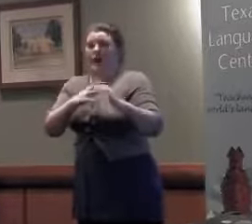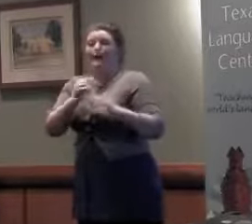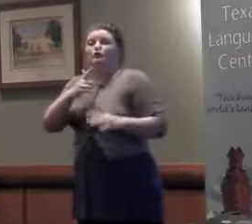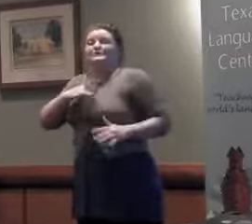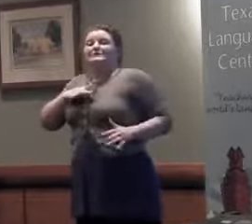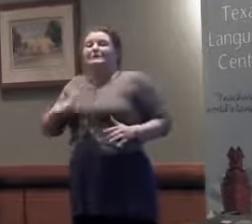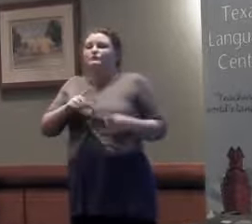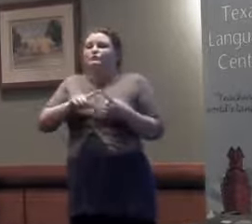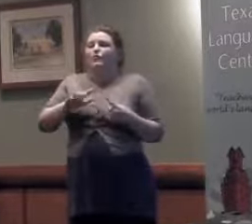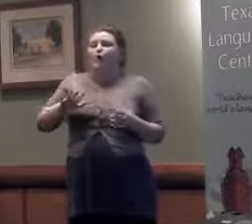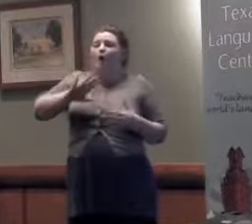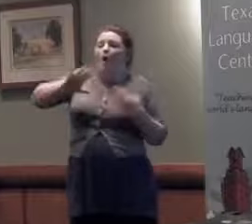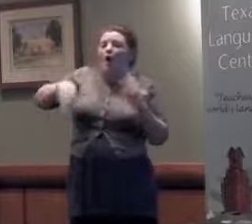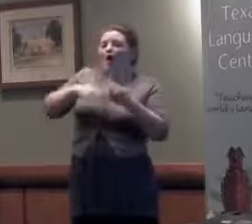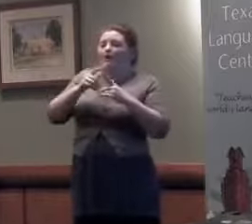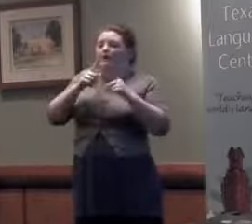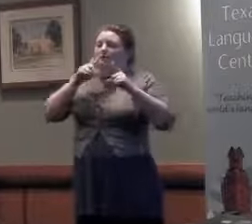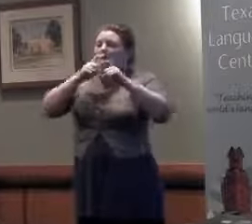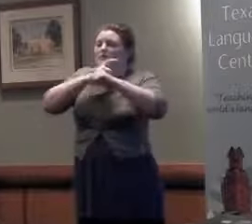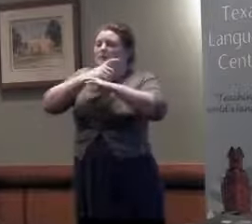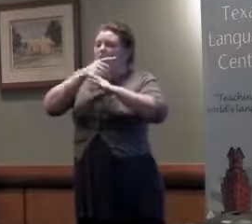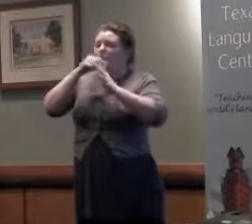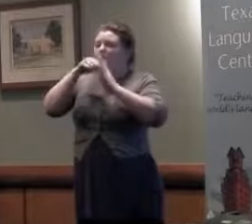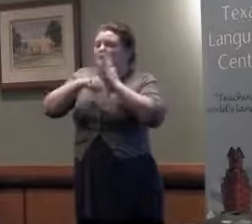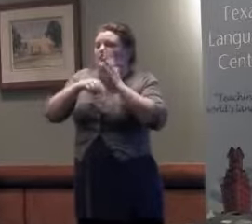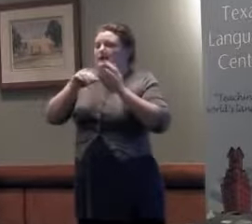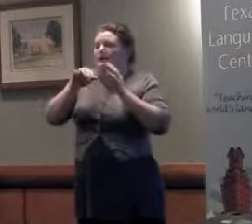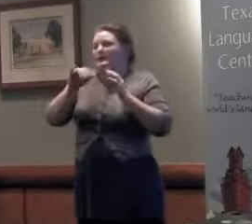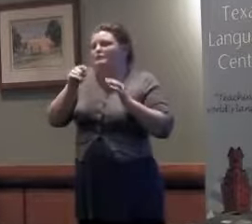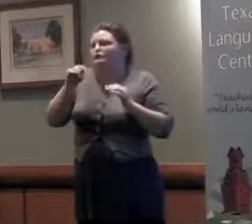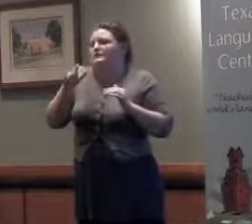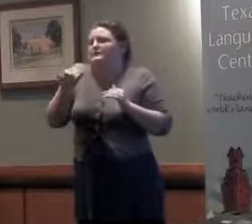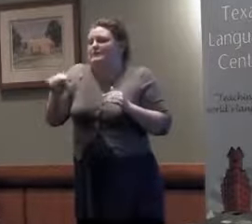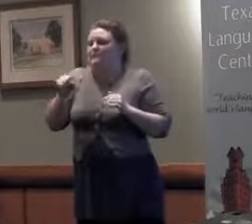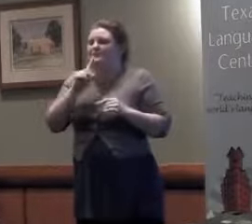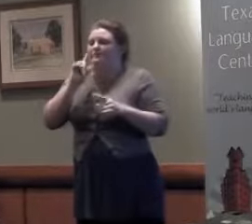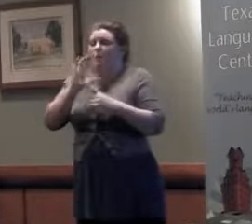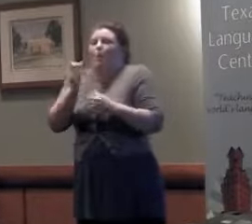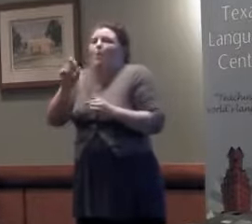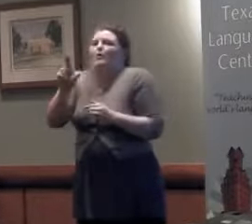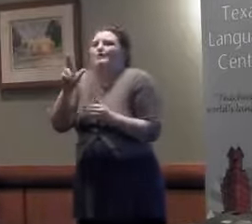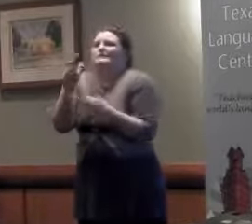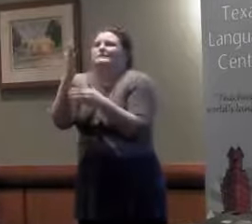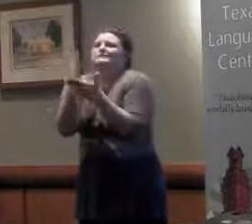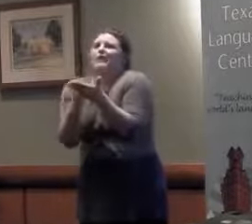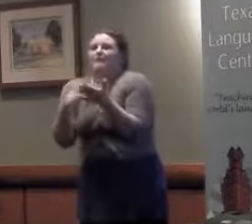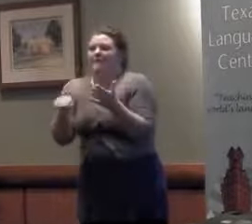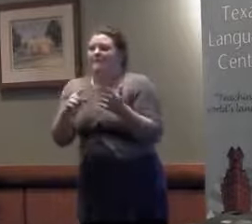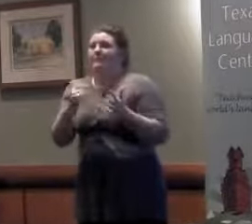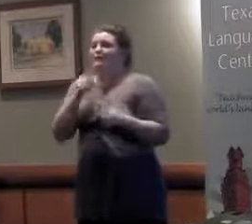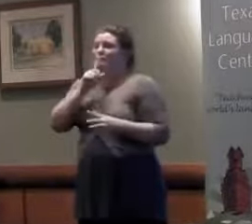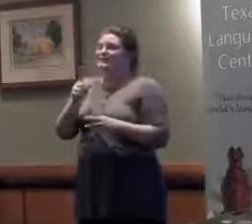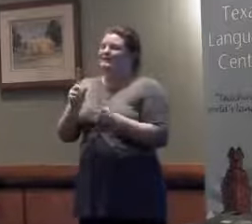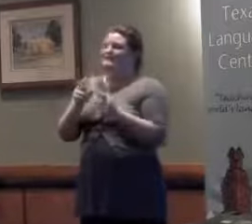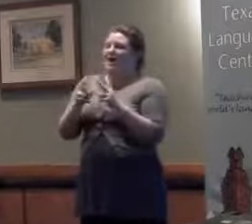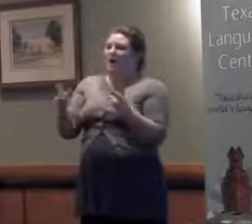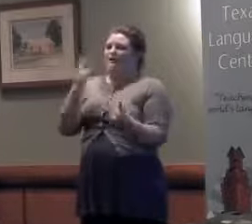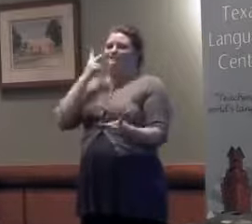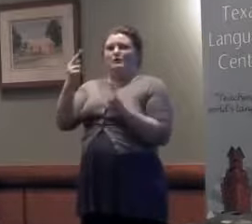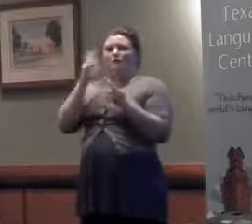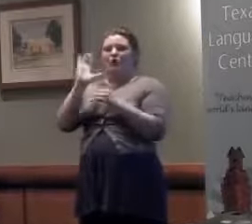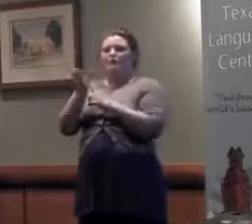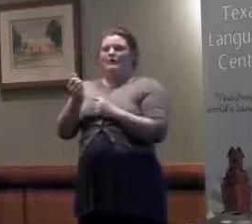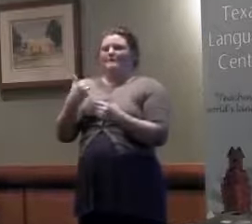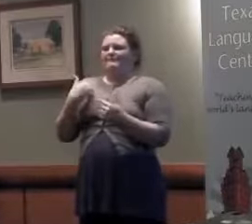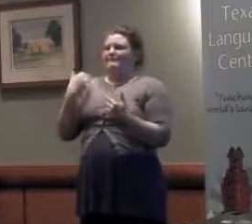sensitive to all of the intricacies of deaf culture, well, or at least some of them. It's a very, as you would imagine, very visual culture.